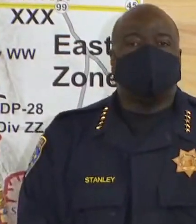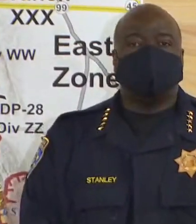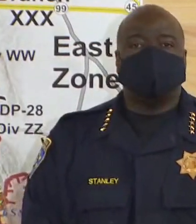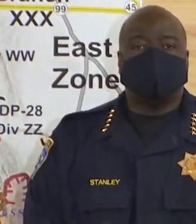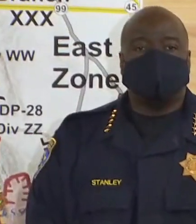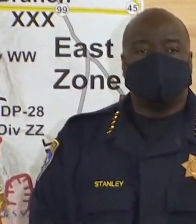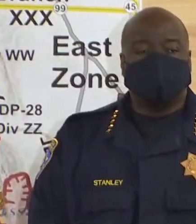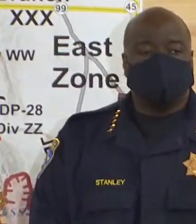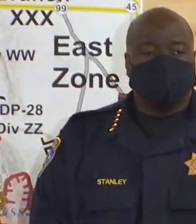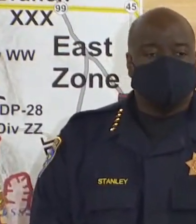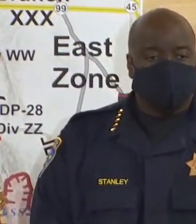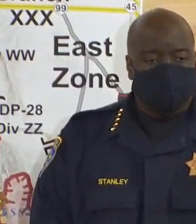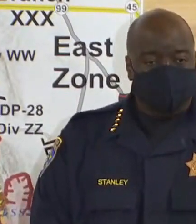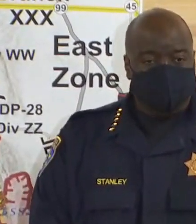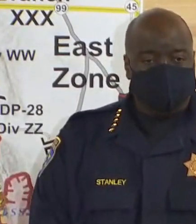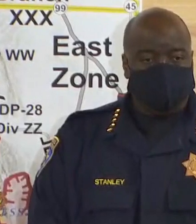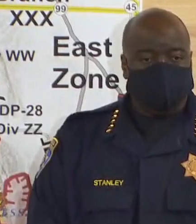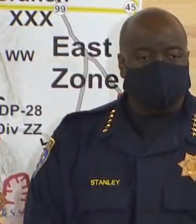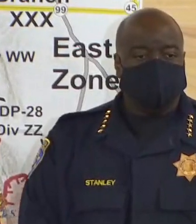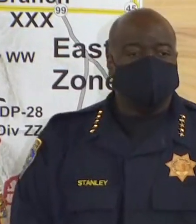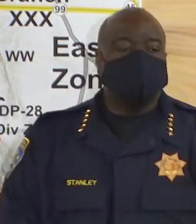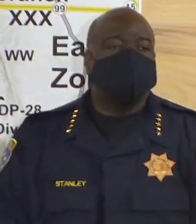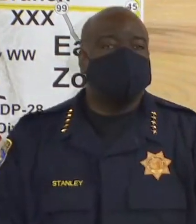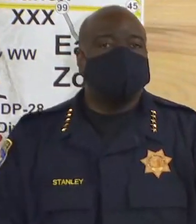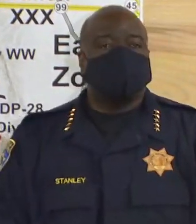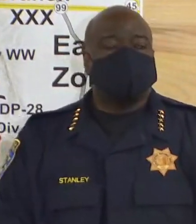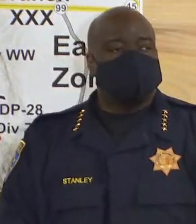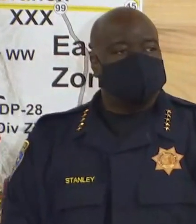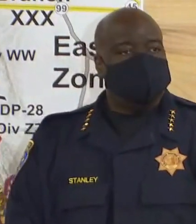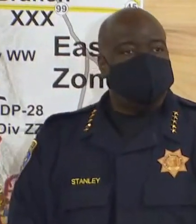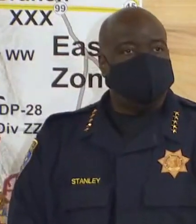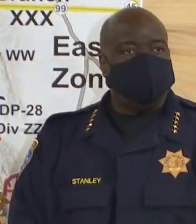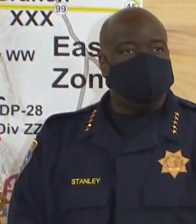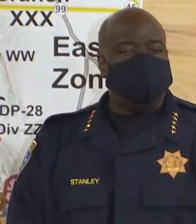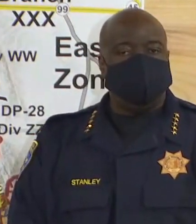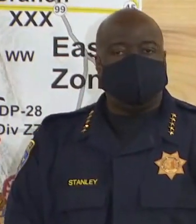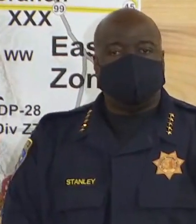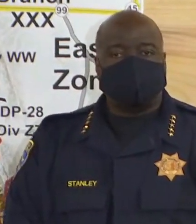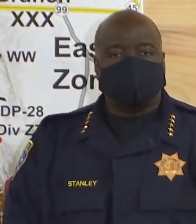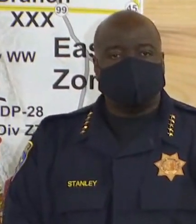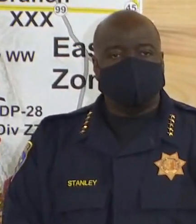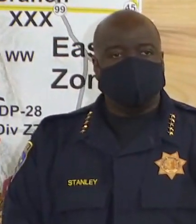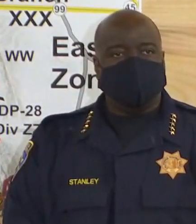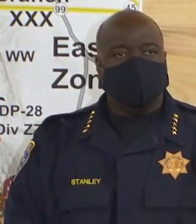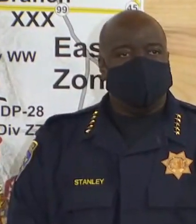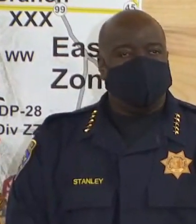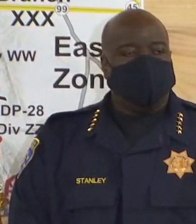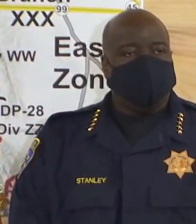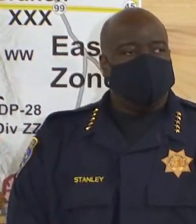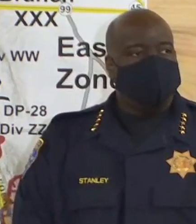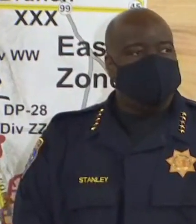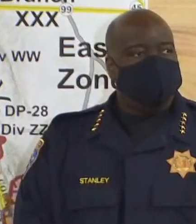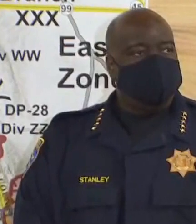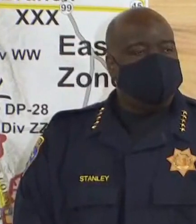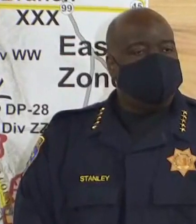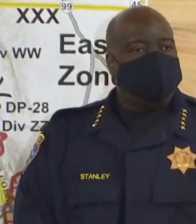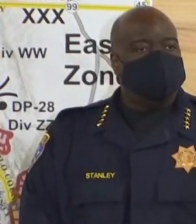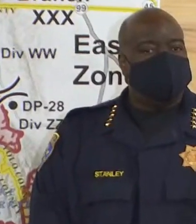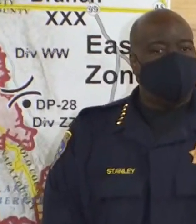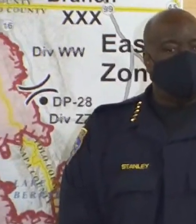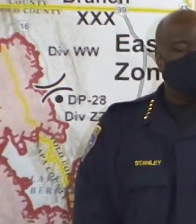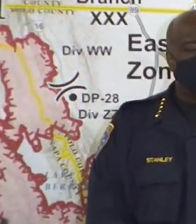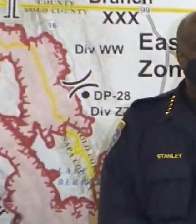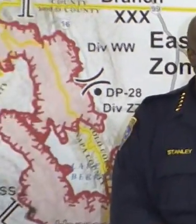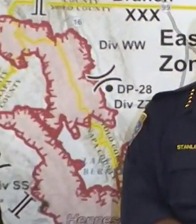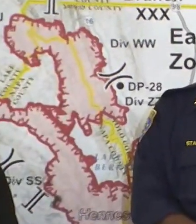California Highway Patrol, Commissioner Stanley, General Baldwin of our National Guard. Pleased to be here with the head of our Office of